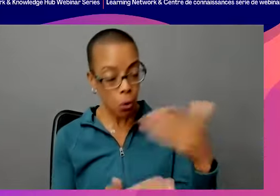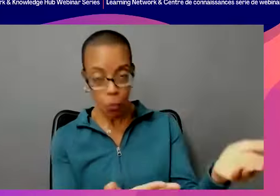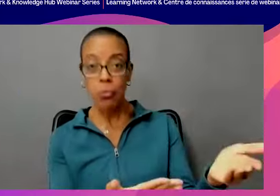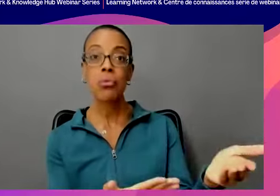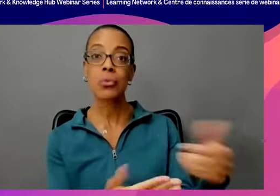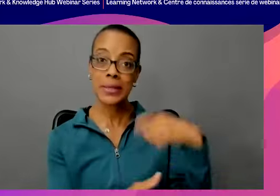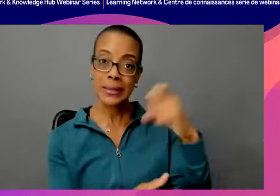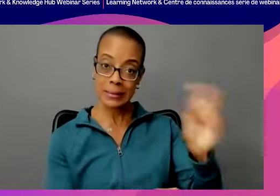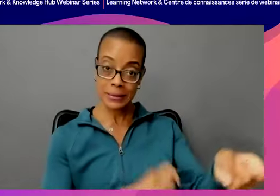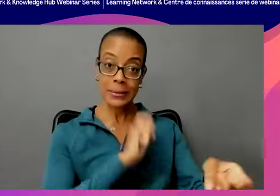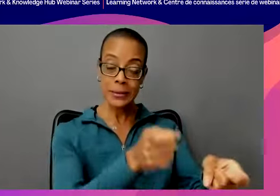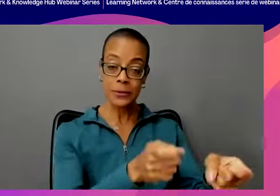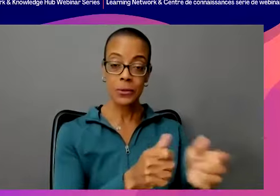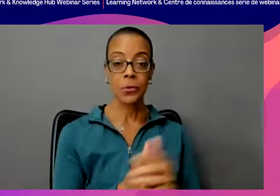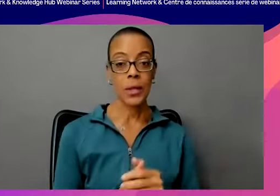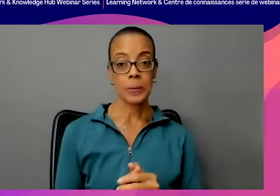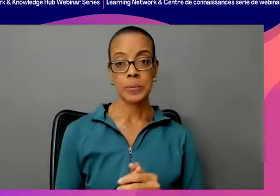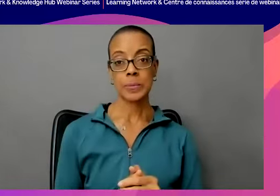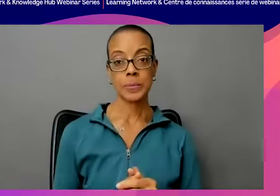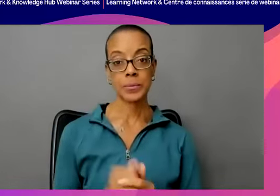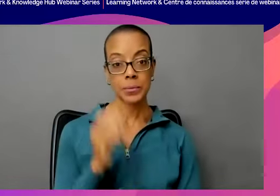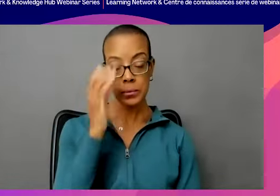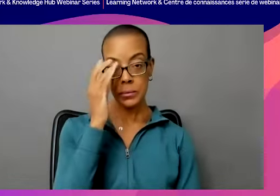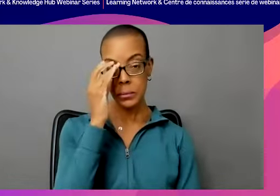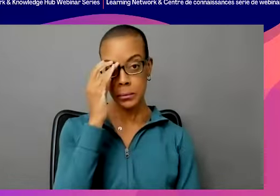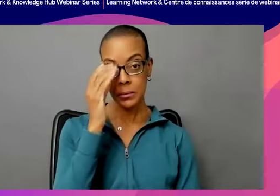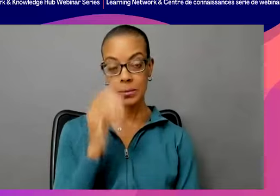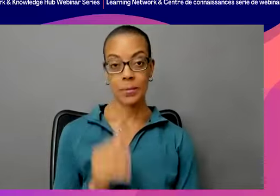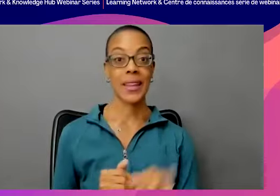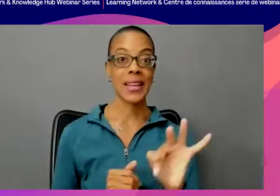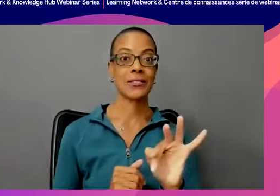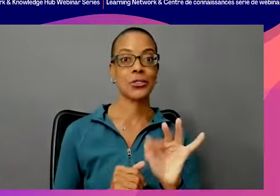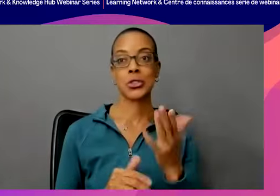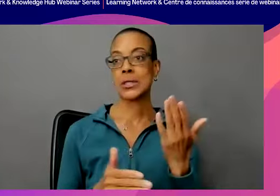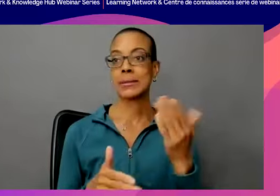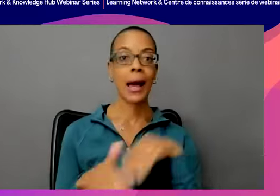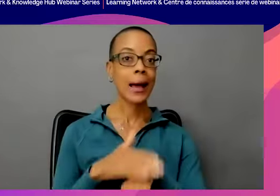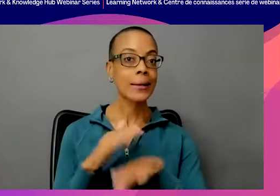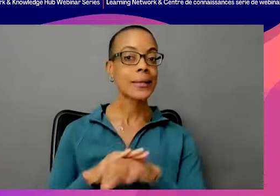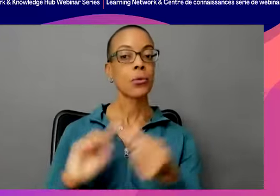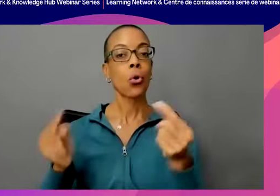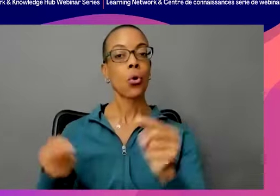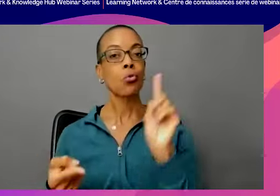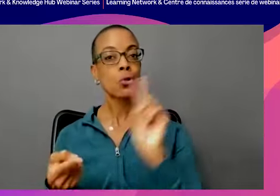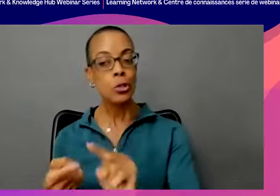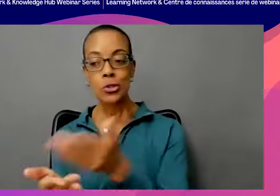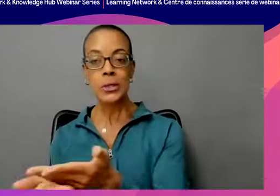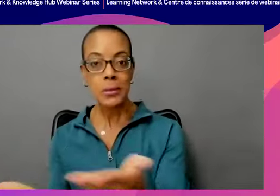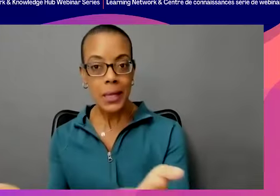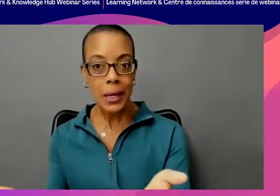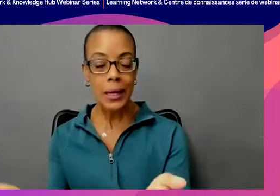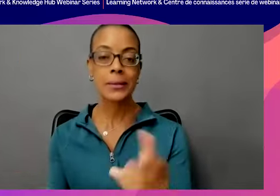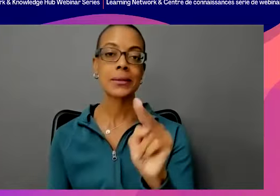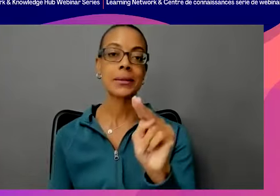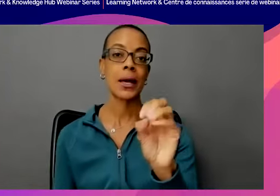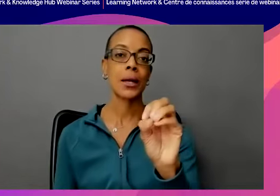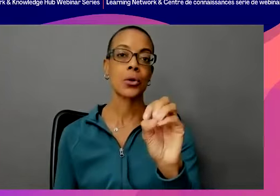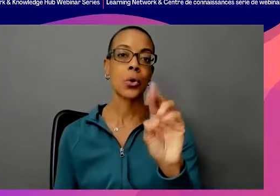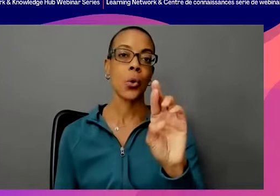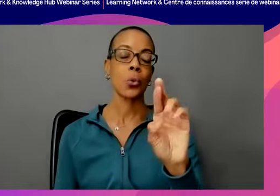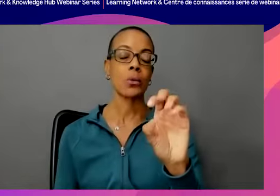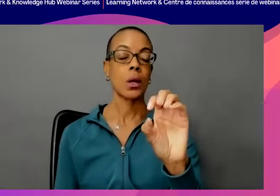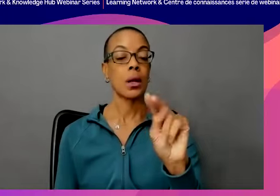because they're accessing naloxone and pardon me, just